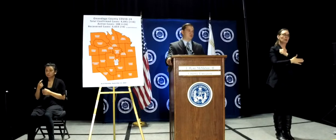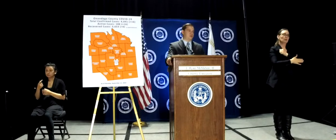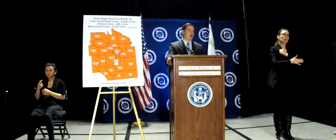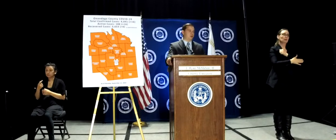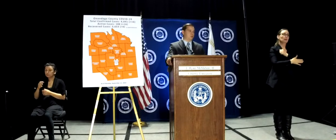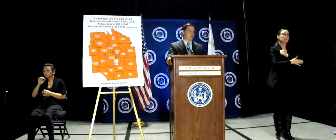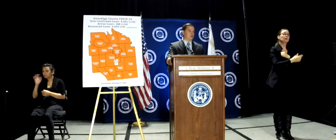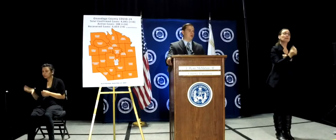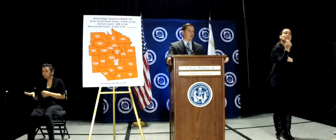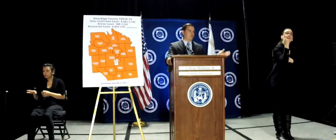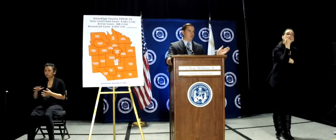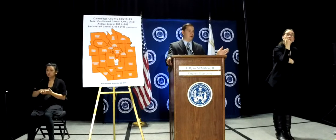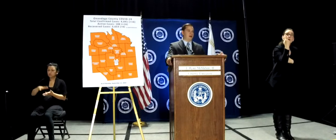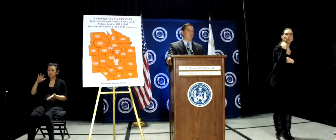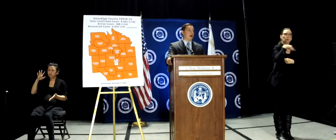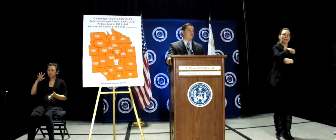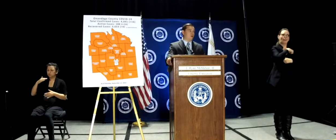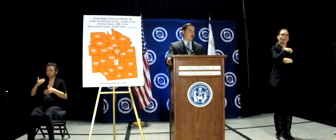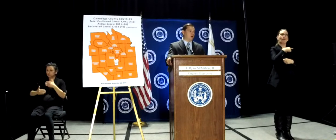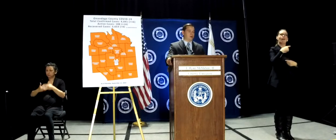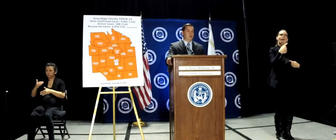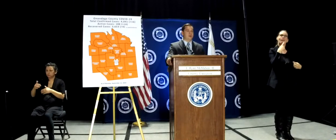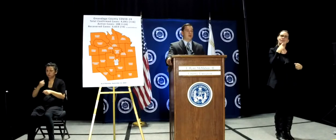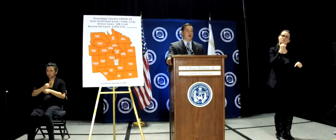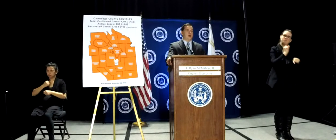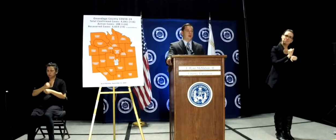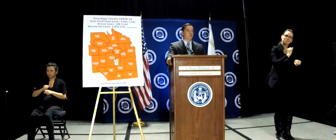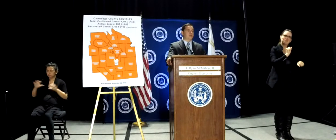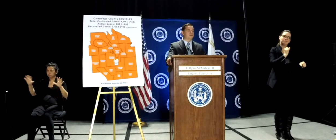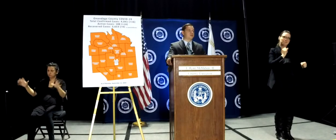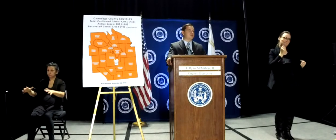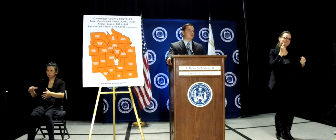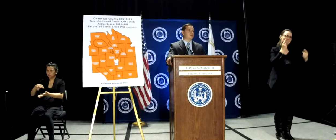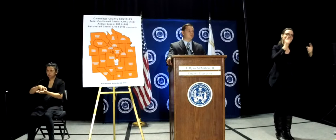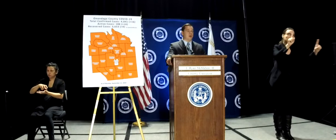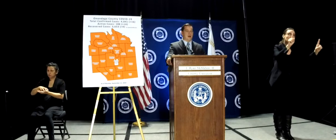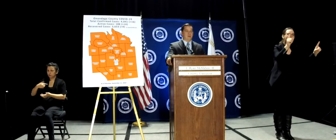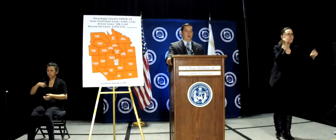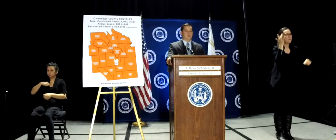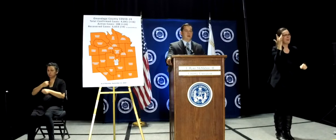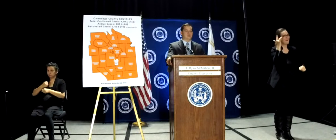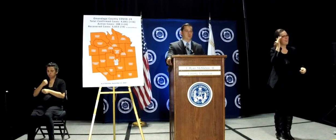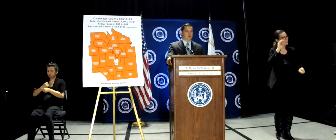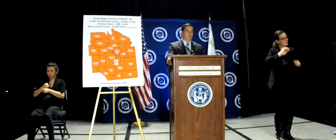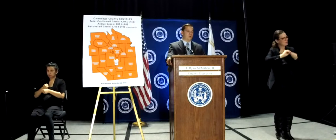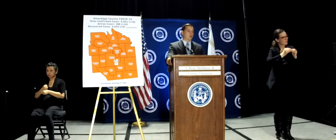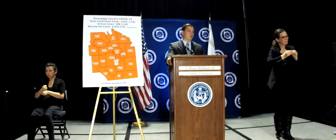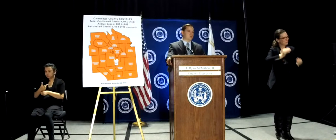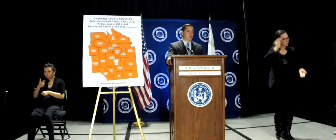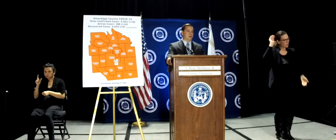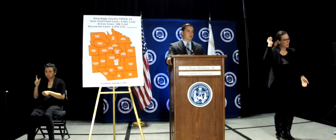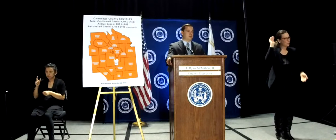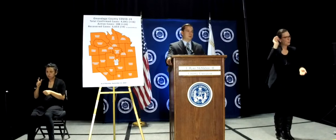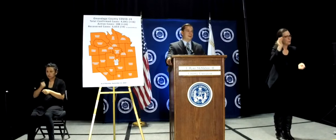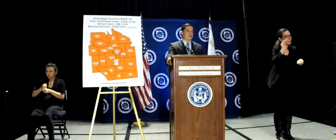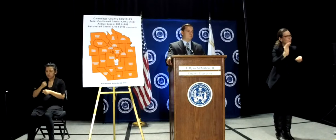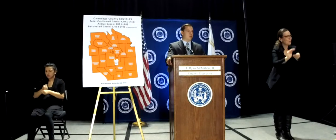in the history of the government right now, by far. And we continue to have that in 2021, and we'll get